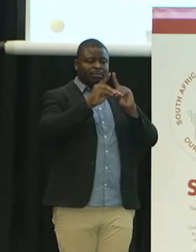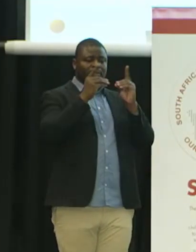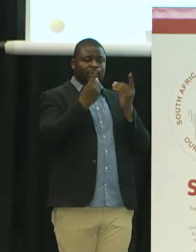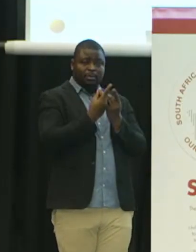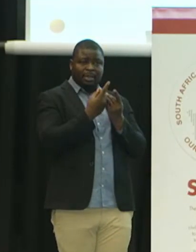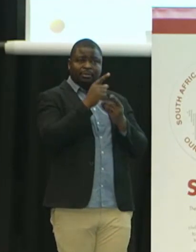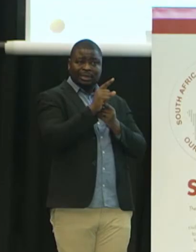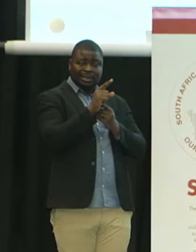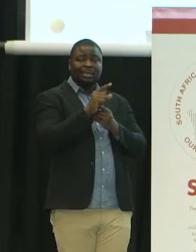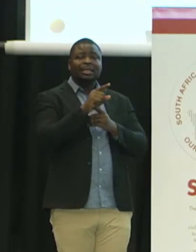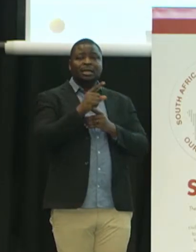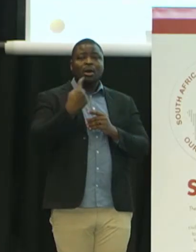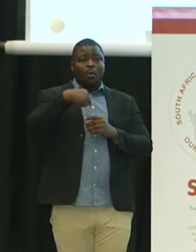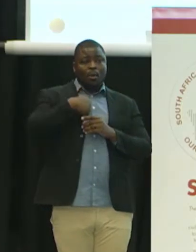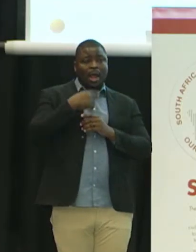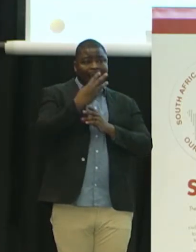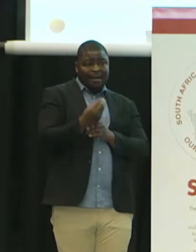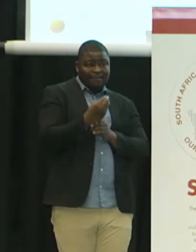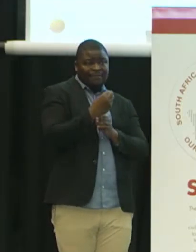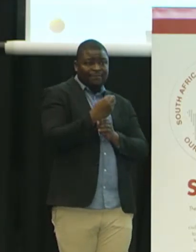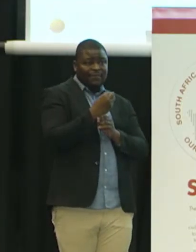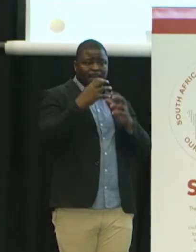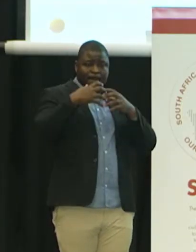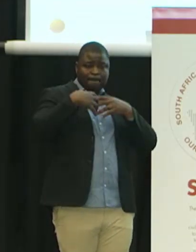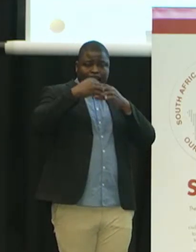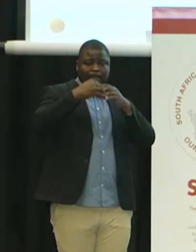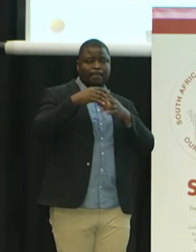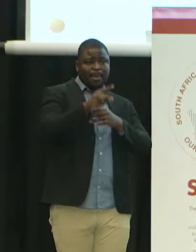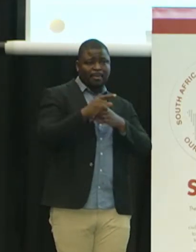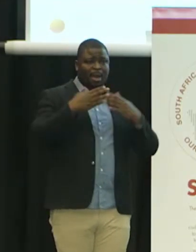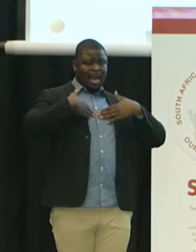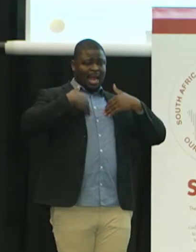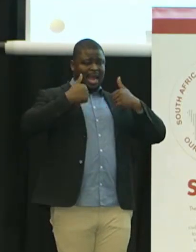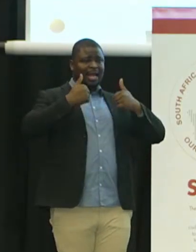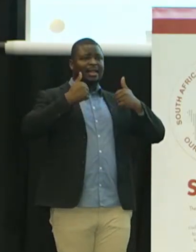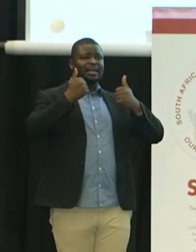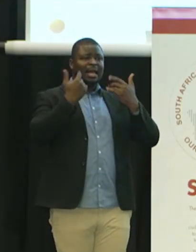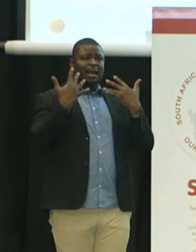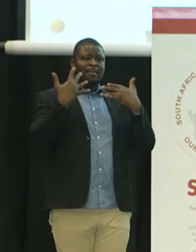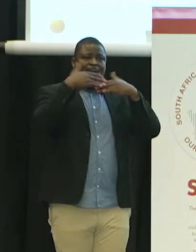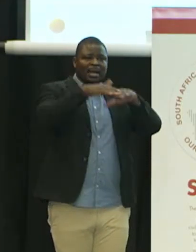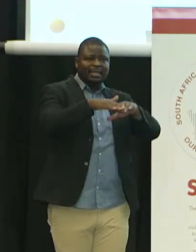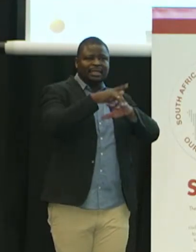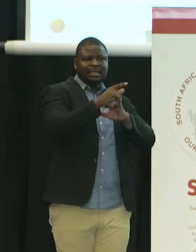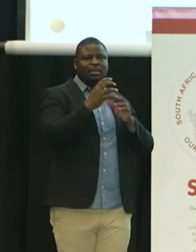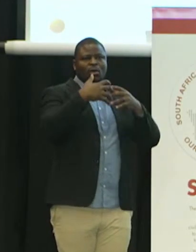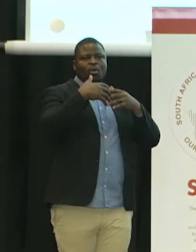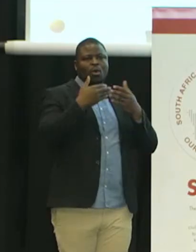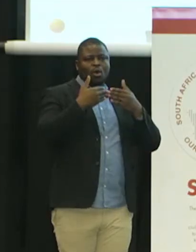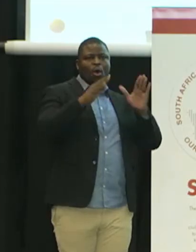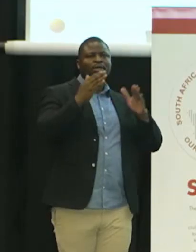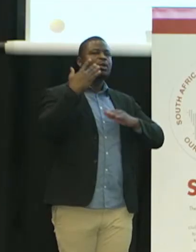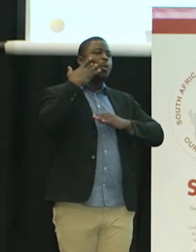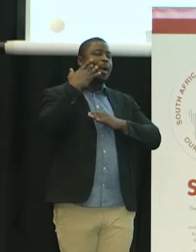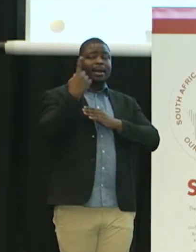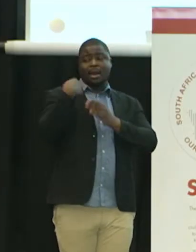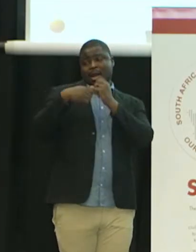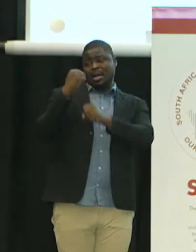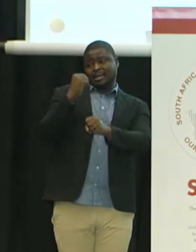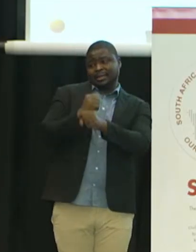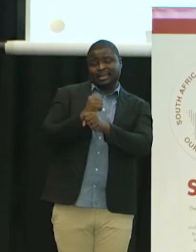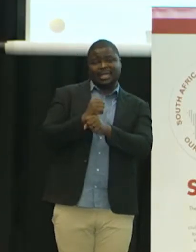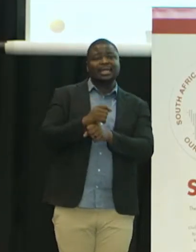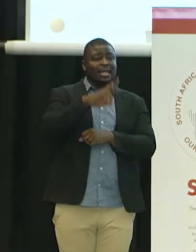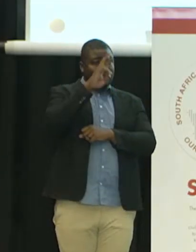developed the key population health implementation plan, which was launched last year. So this key